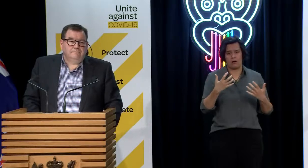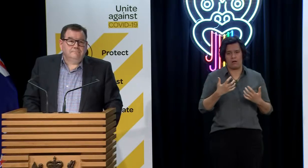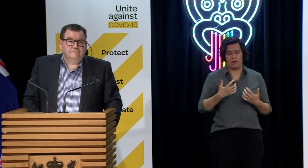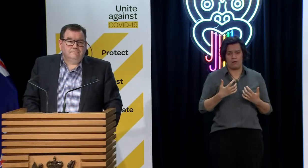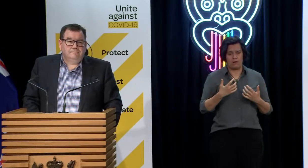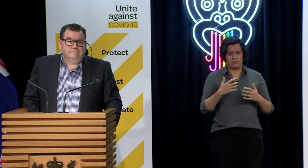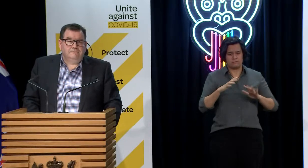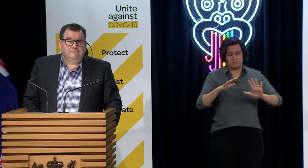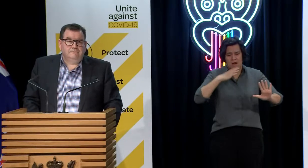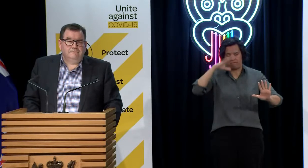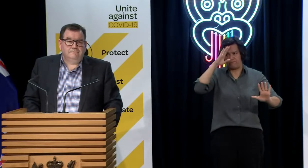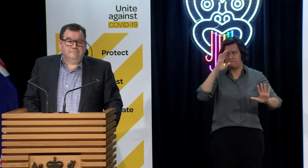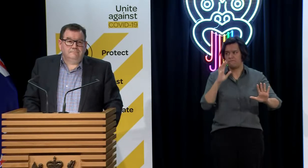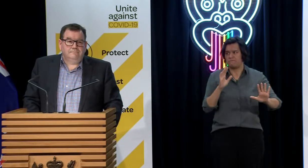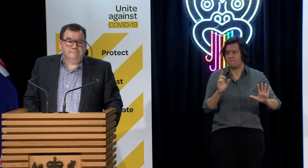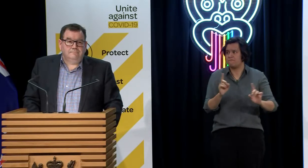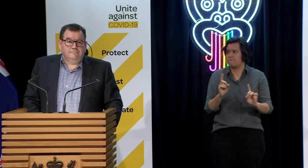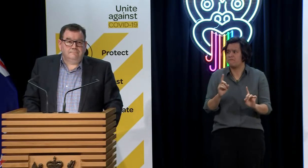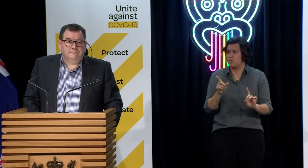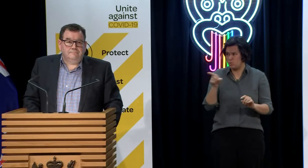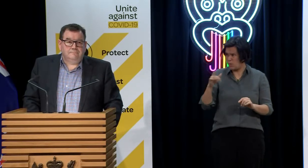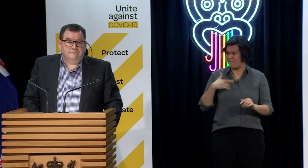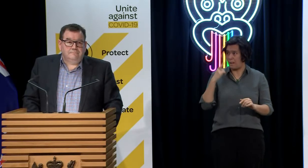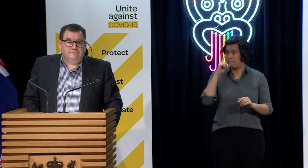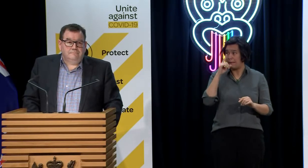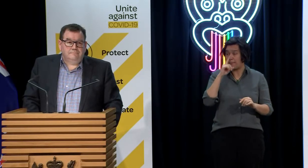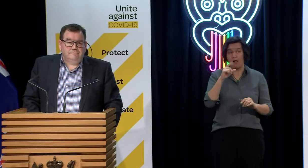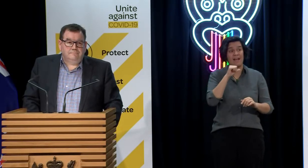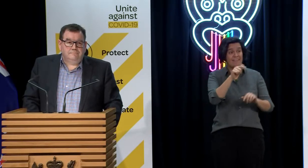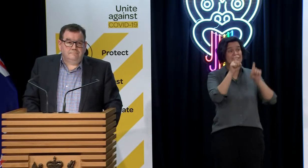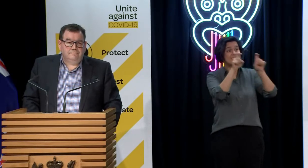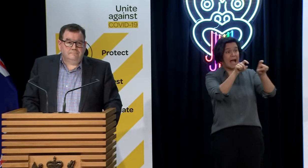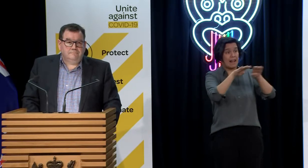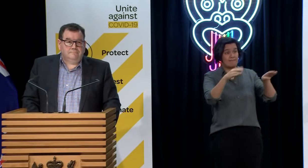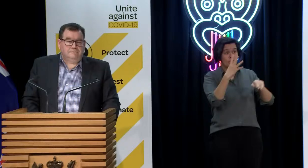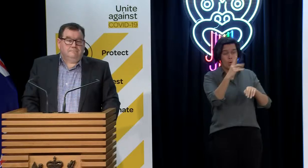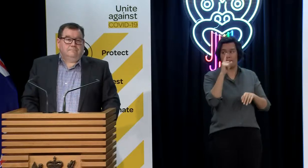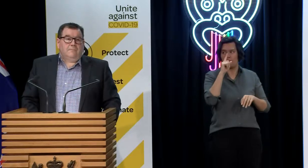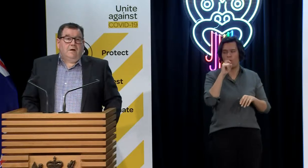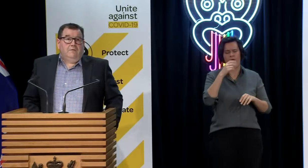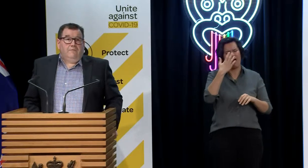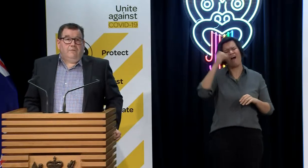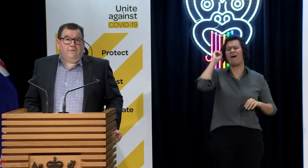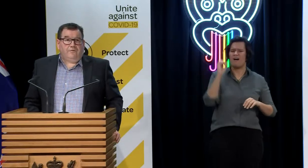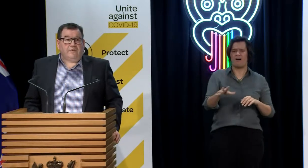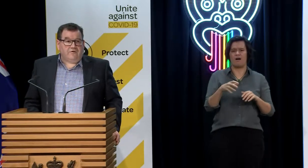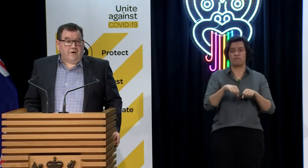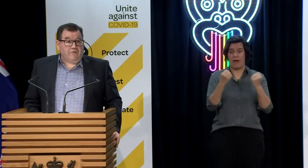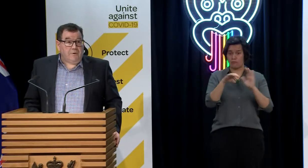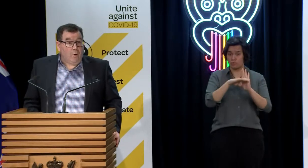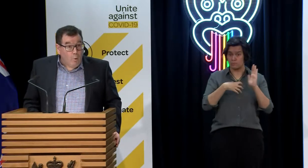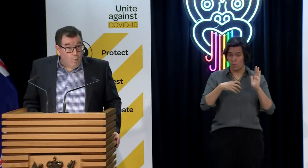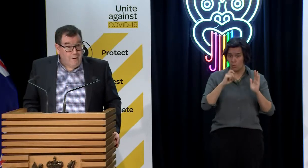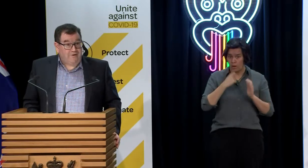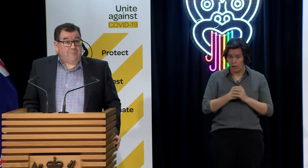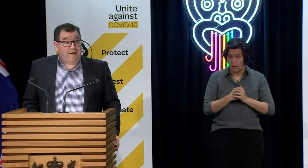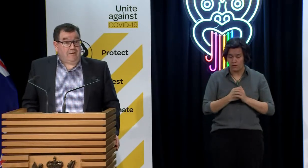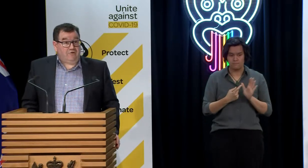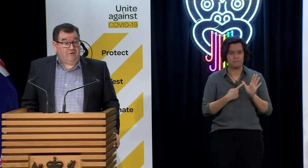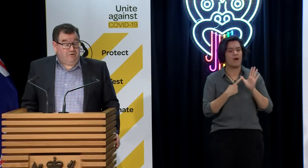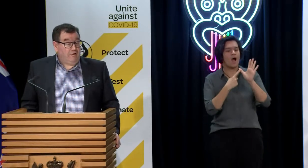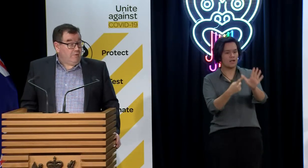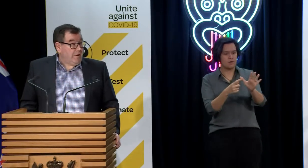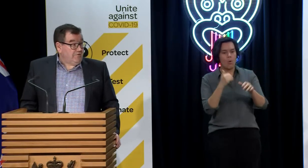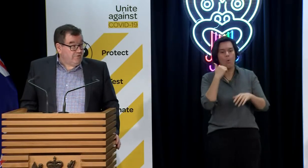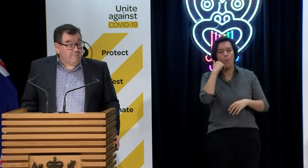itchy out there, and are you concerned that people are going to start flouting the rules if you do keep them in level 4 too long? The first thing to say is we always make